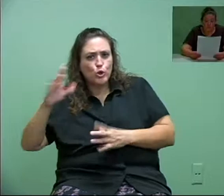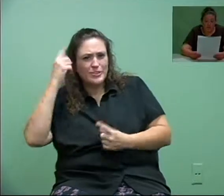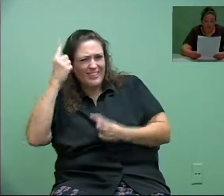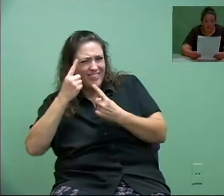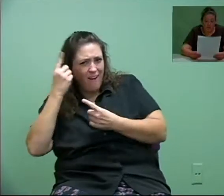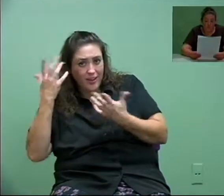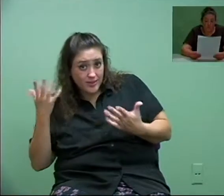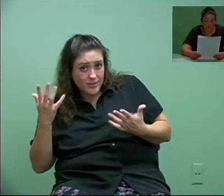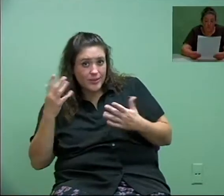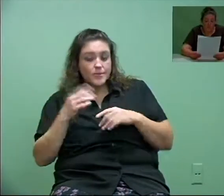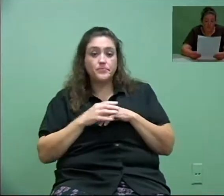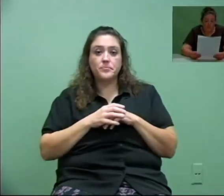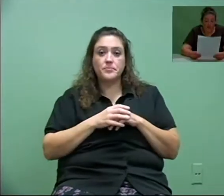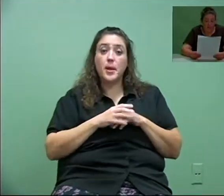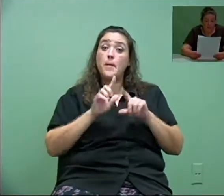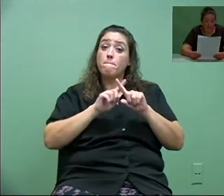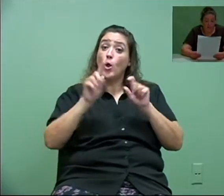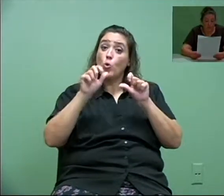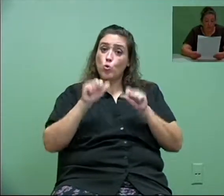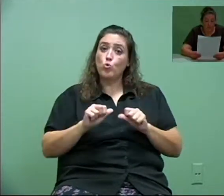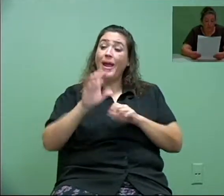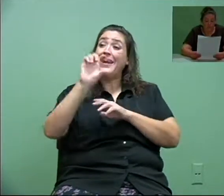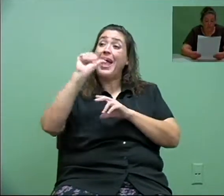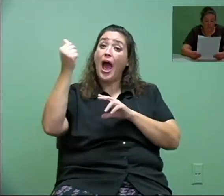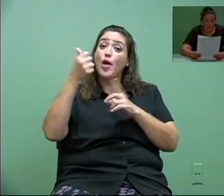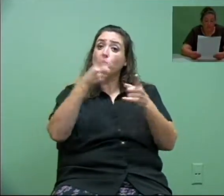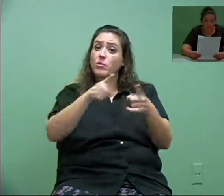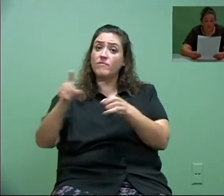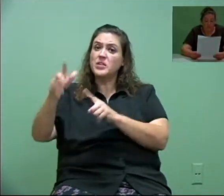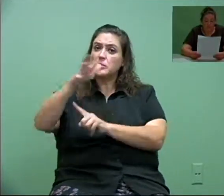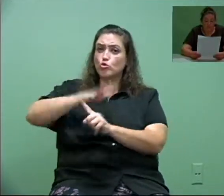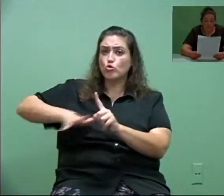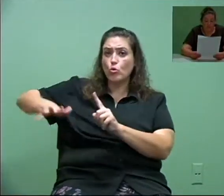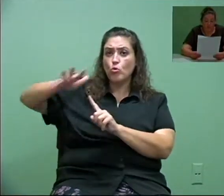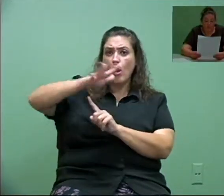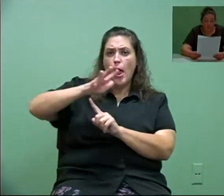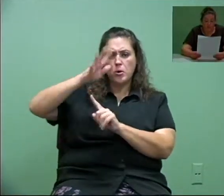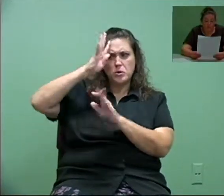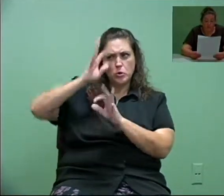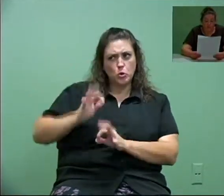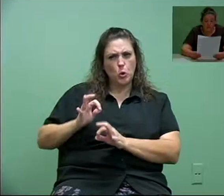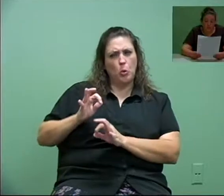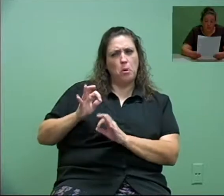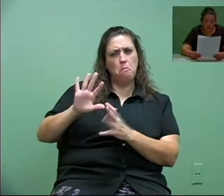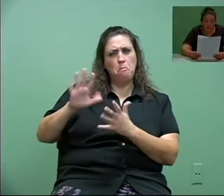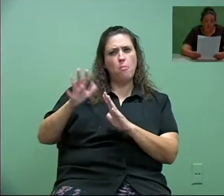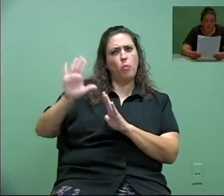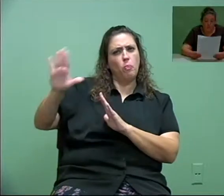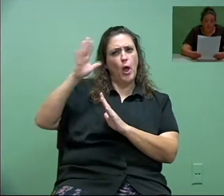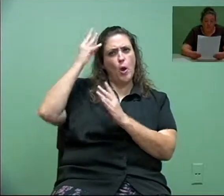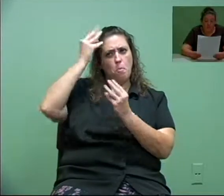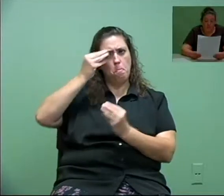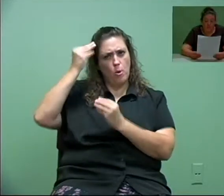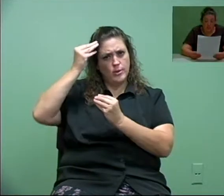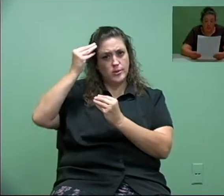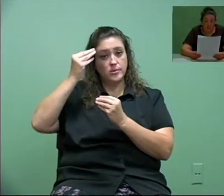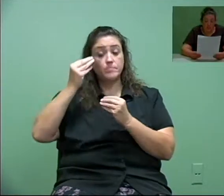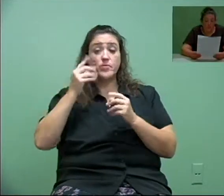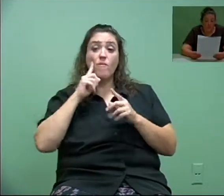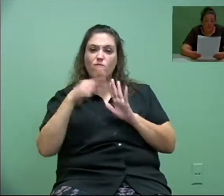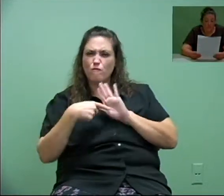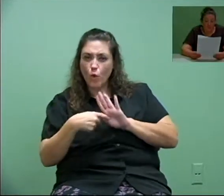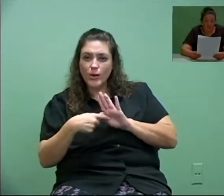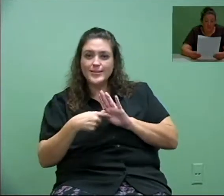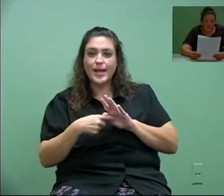proved indirectly from the surrounding facts and circumstances. This includes things like what the defendant